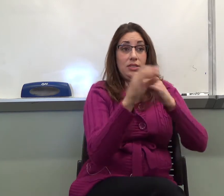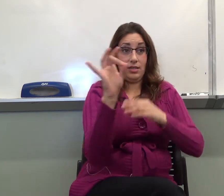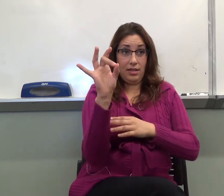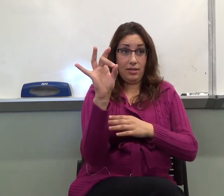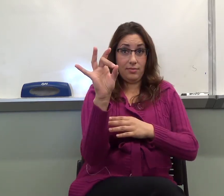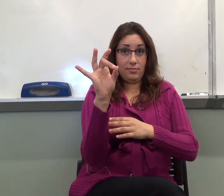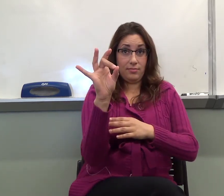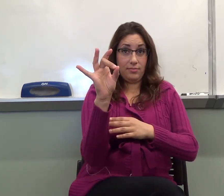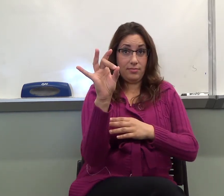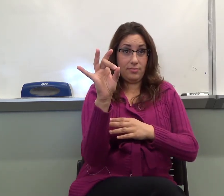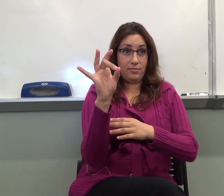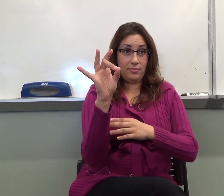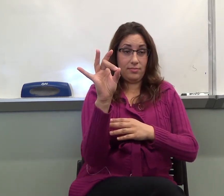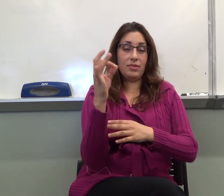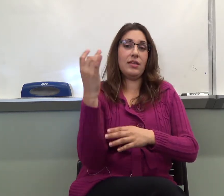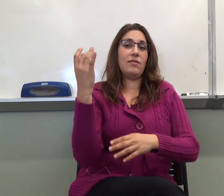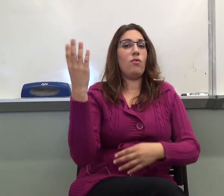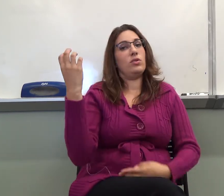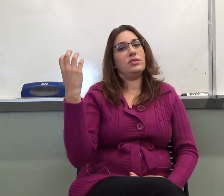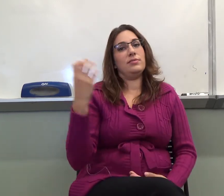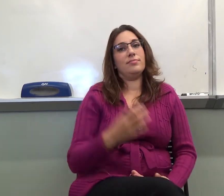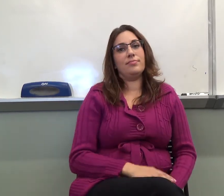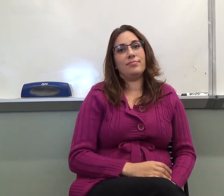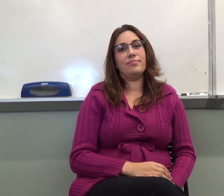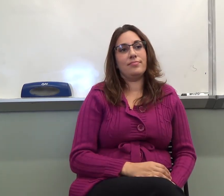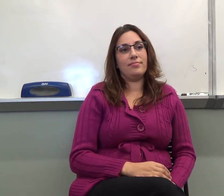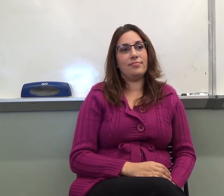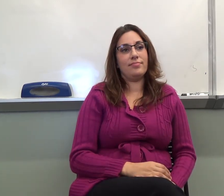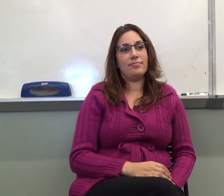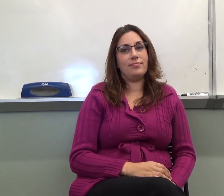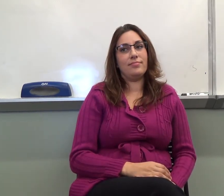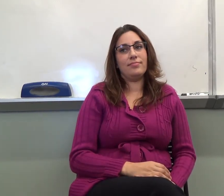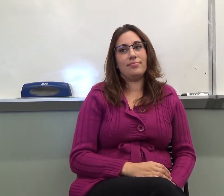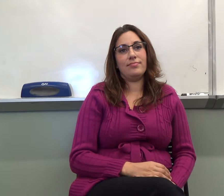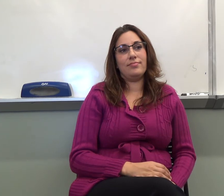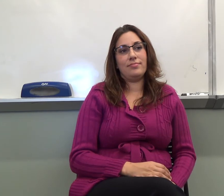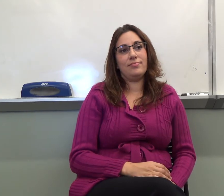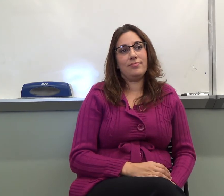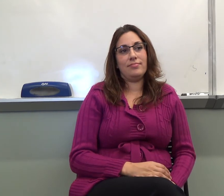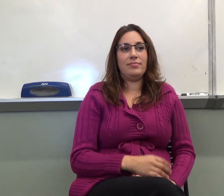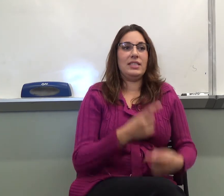Oh my God. It does work.